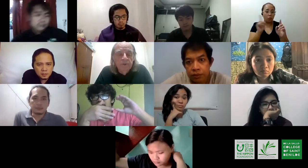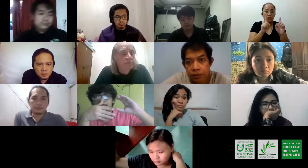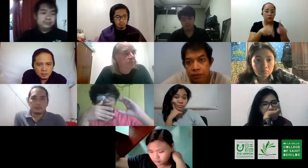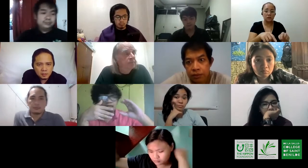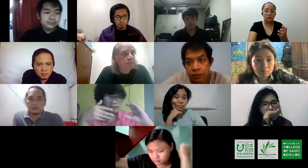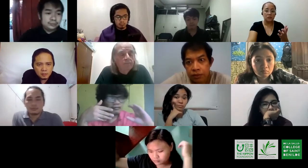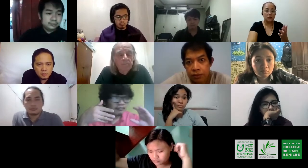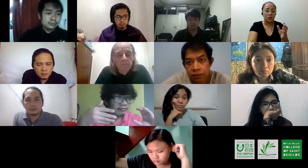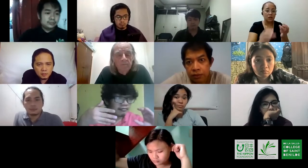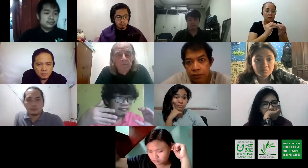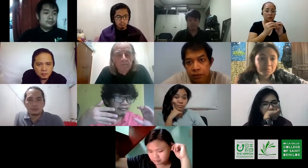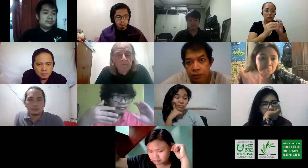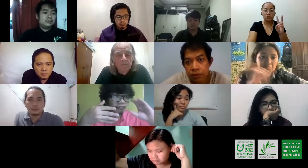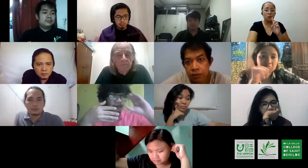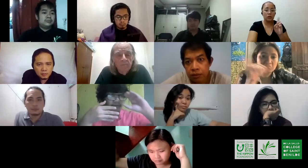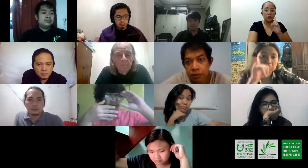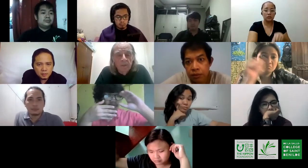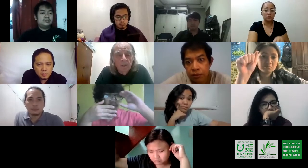Number 2?